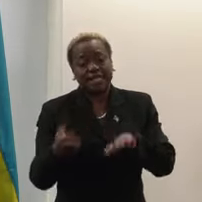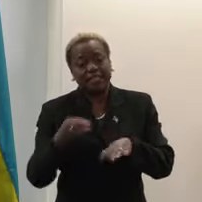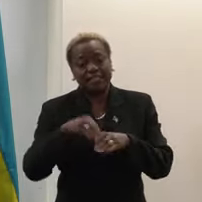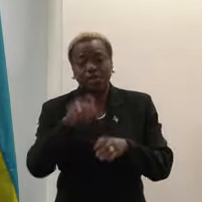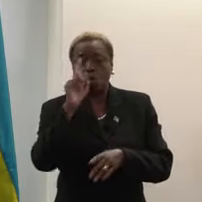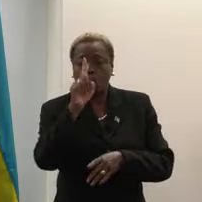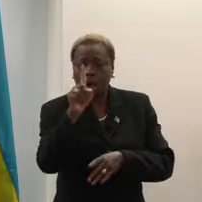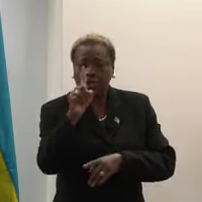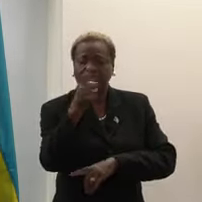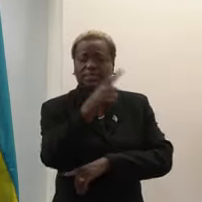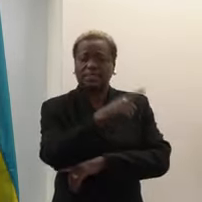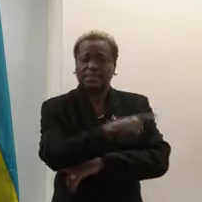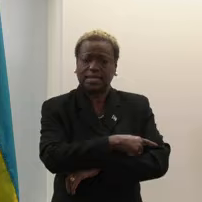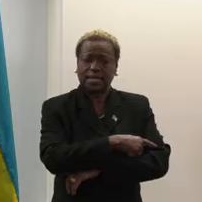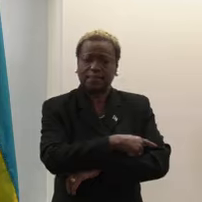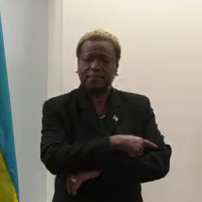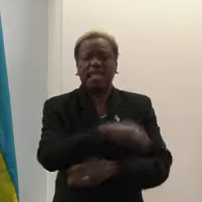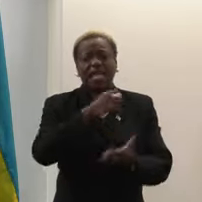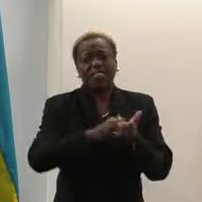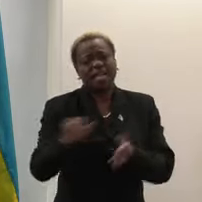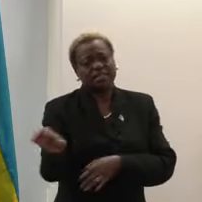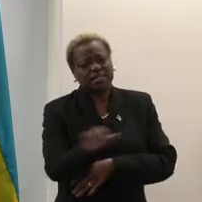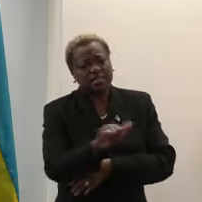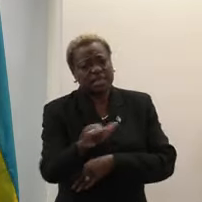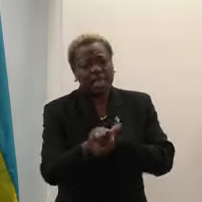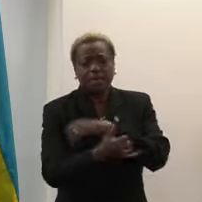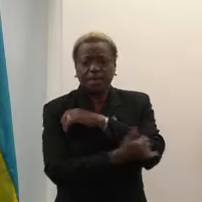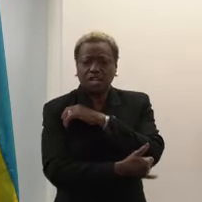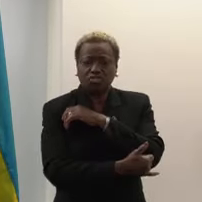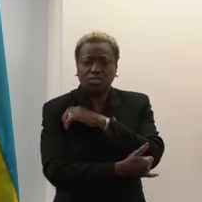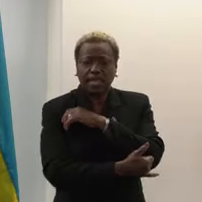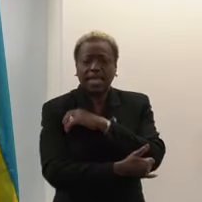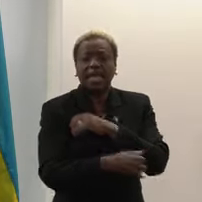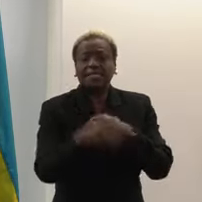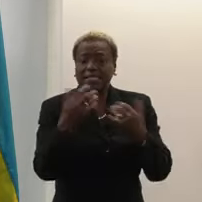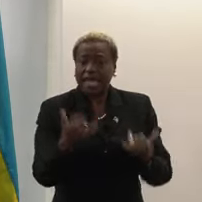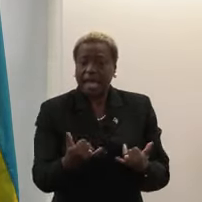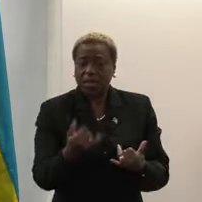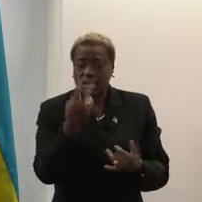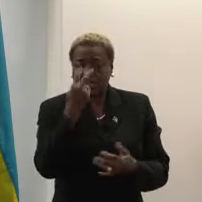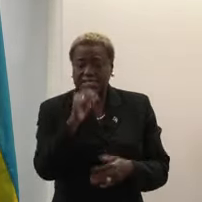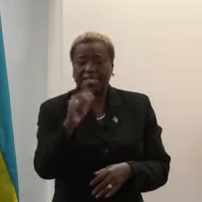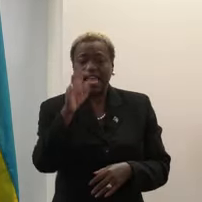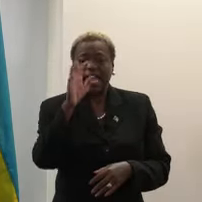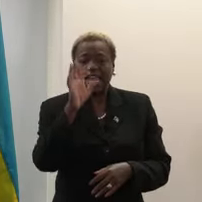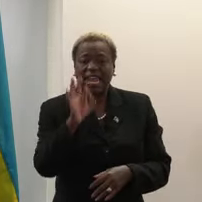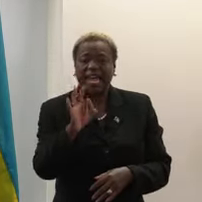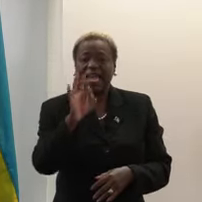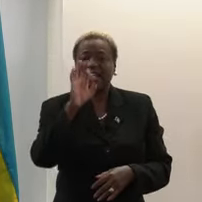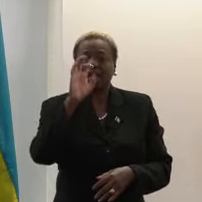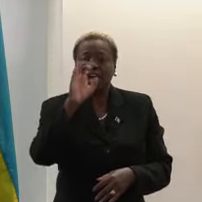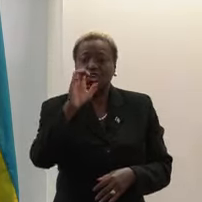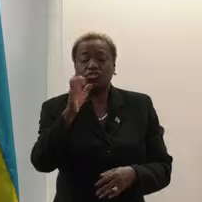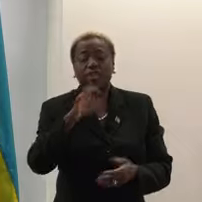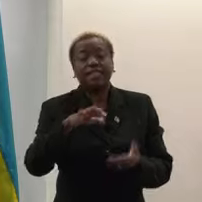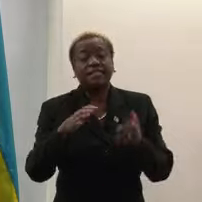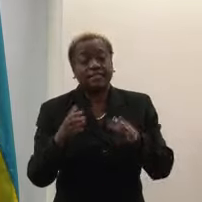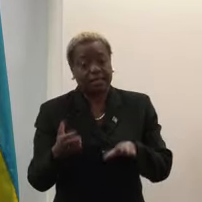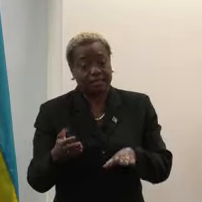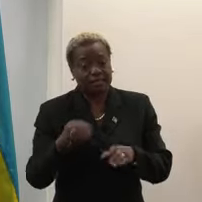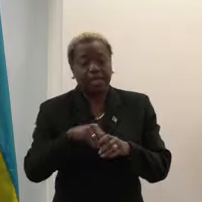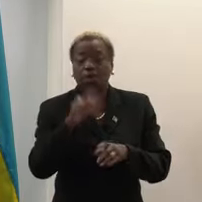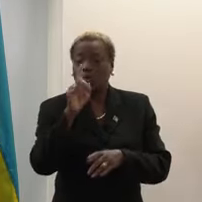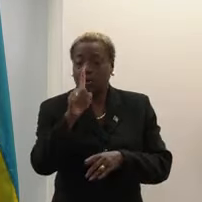day. That same country has now seen approximately 900 deaths in a single